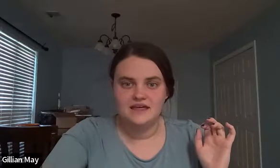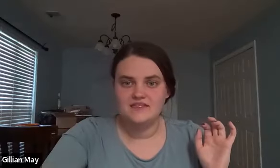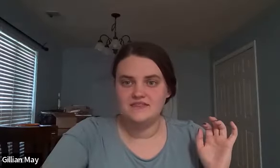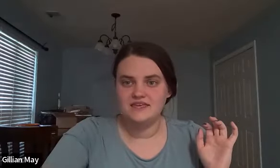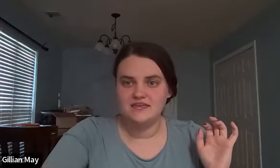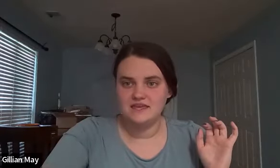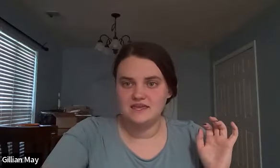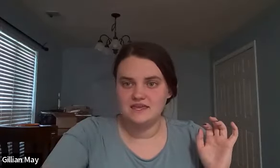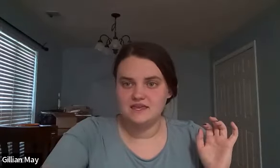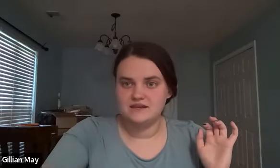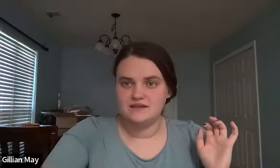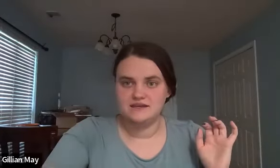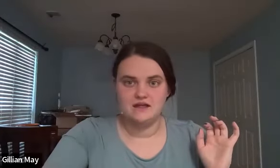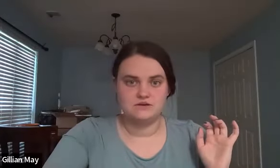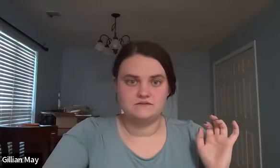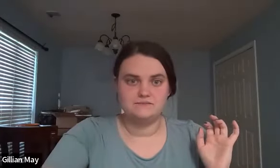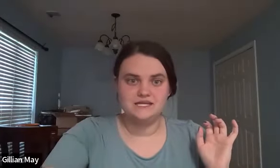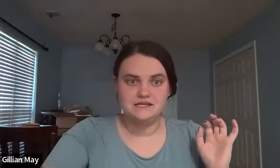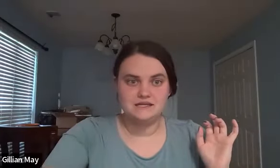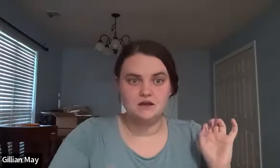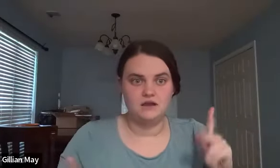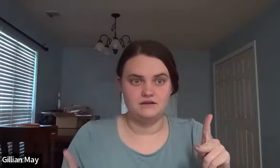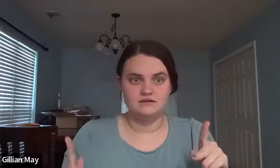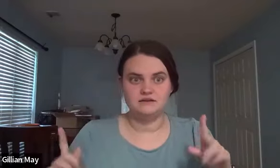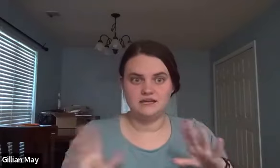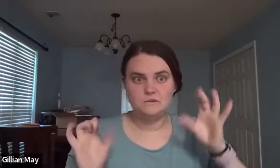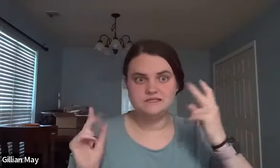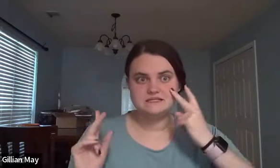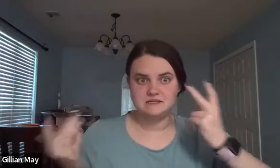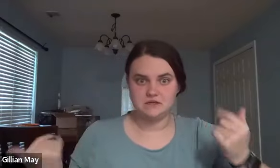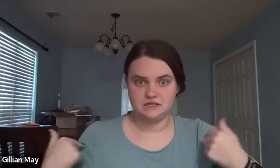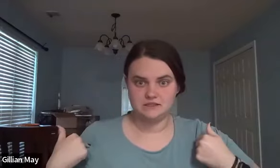and then gallery for me. Okay, can everyone see me?